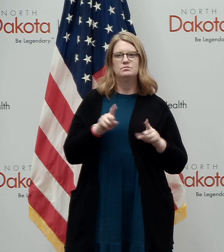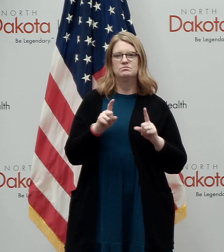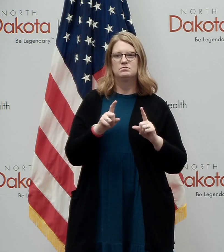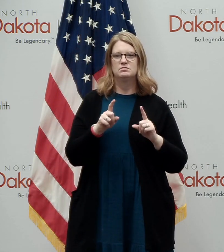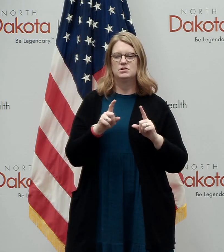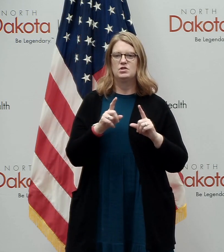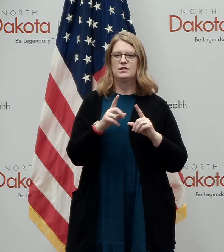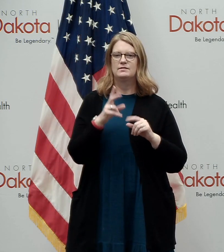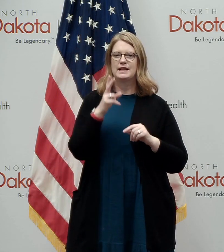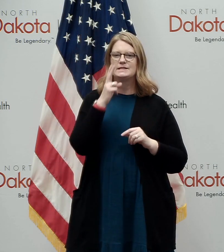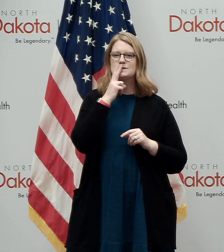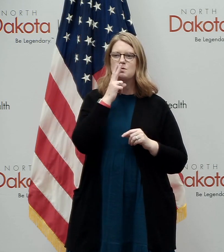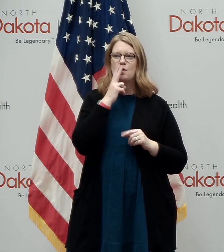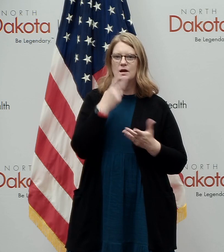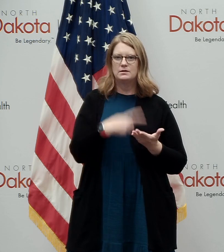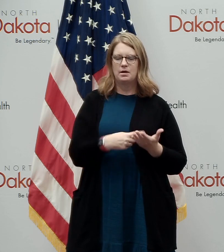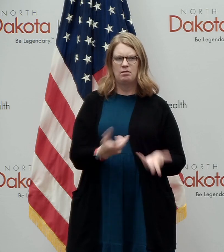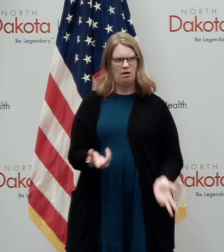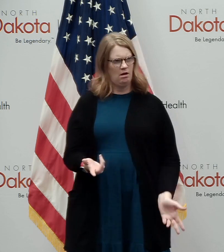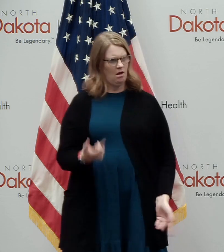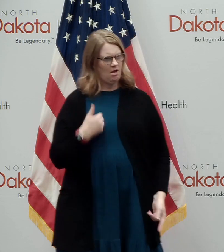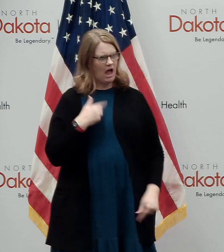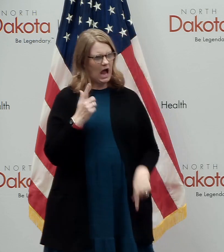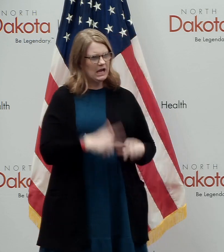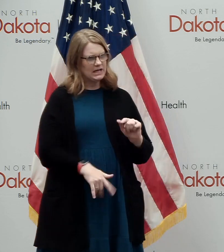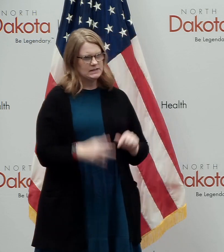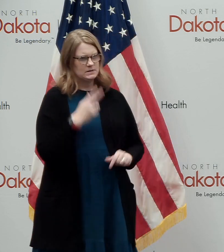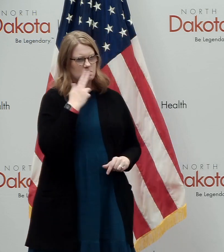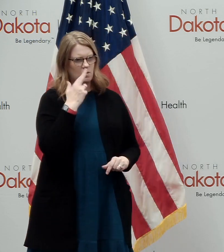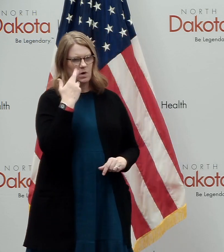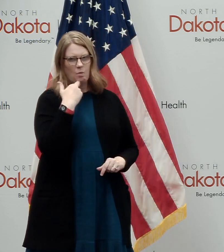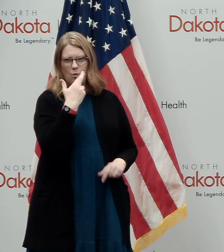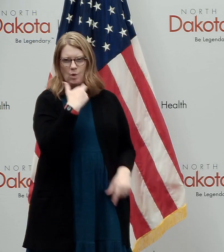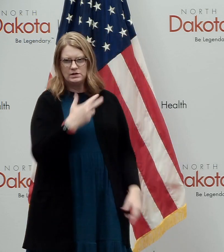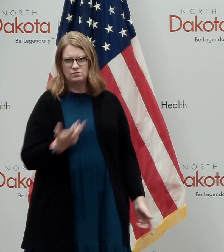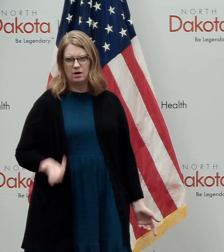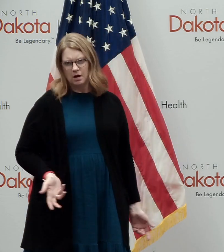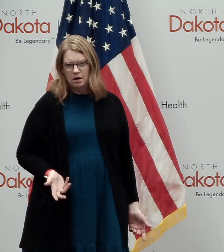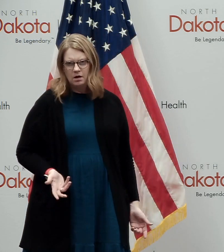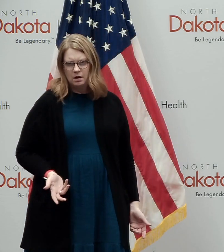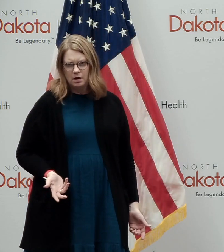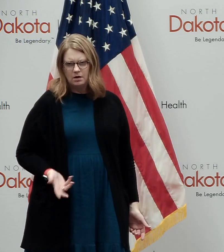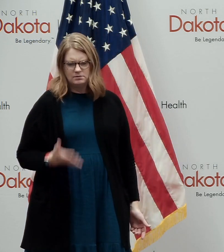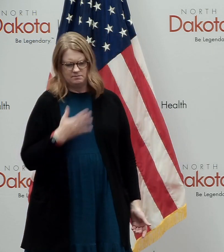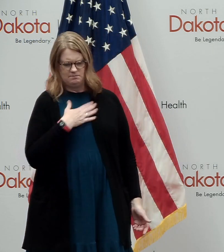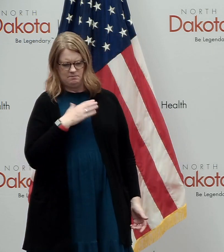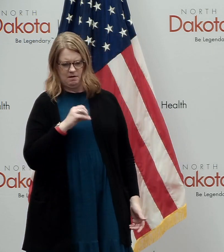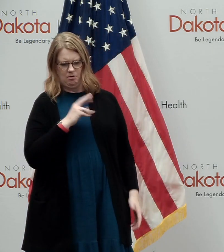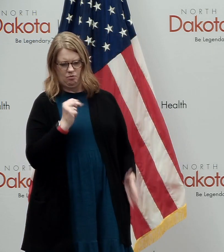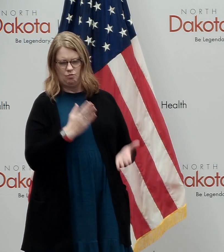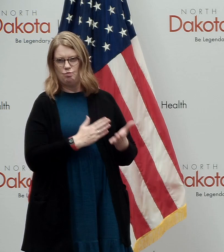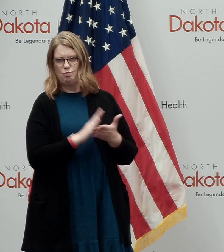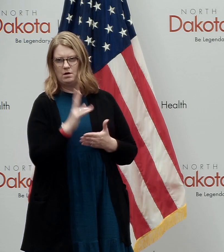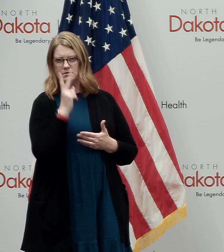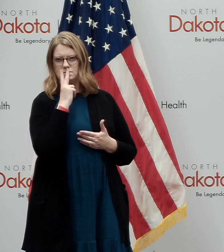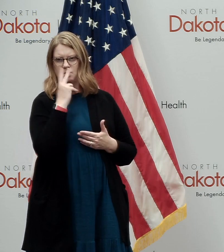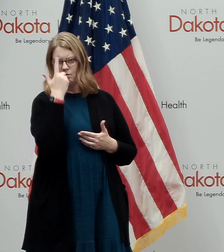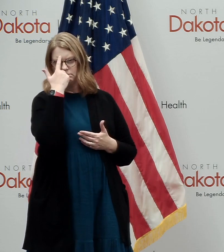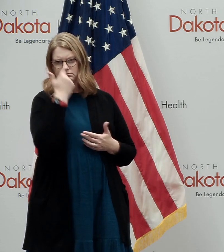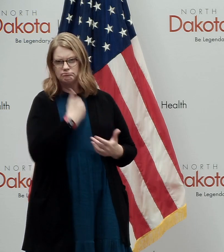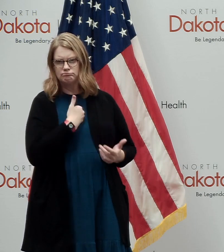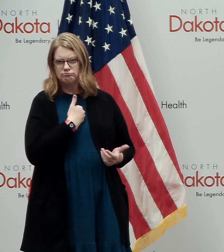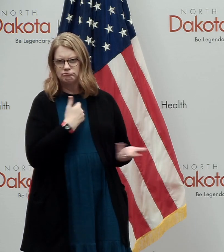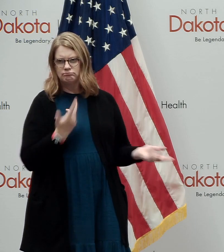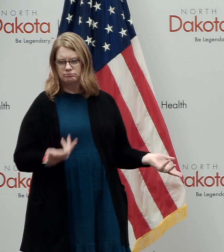smoking. Hey, if I can't, smoke in a restaurant, it should be my personal right to smoke where I want to smoke. And